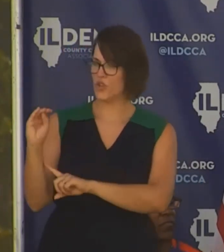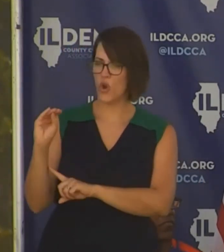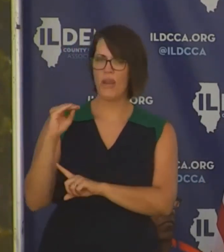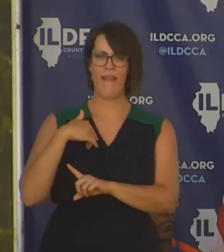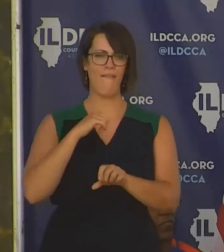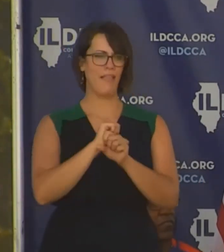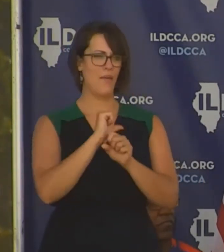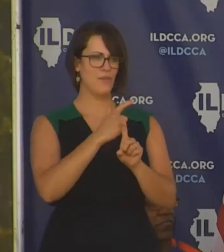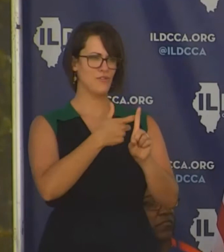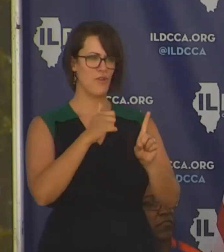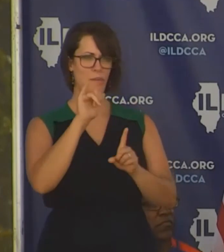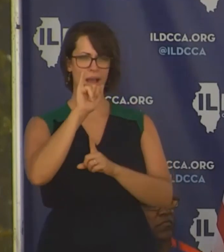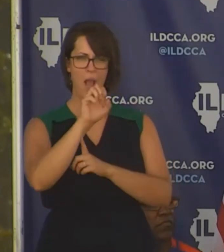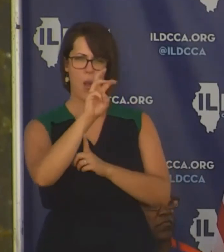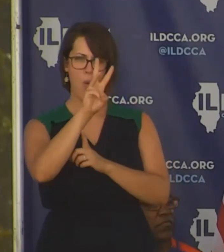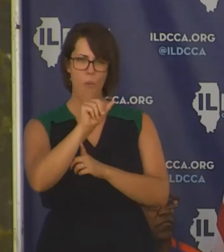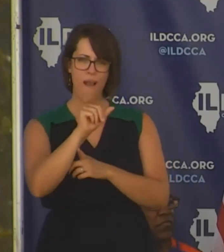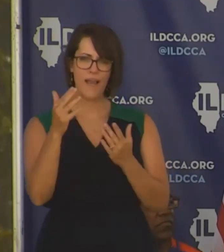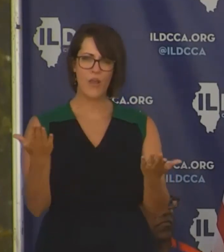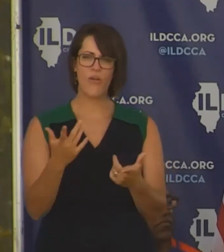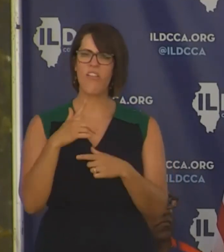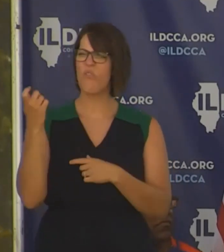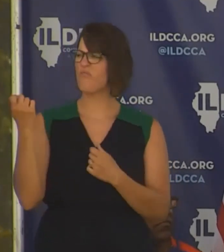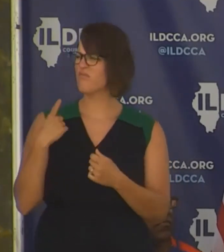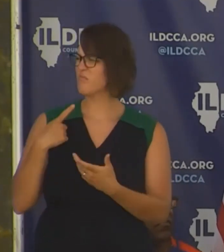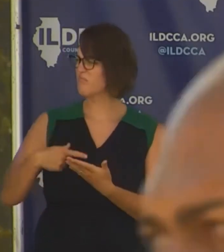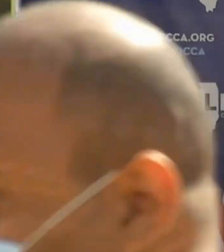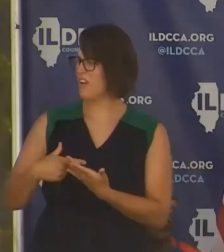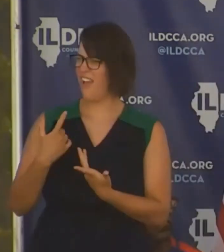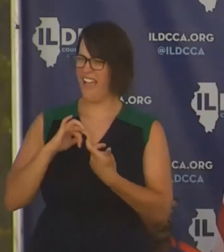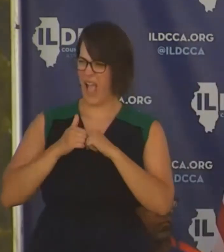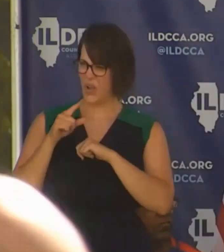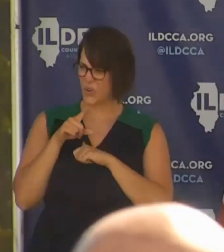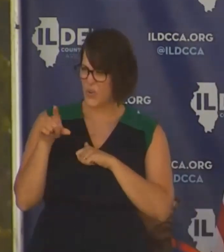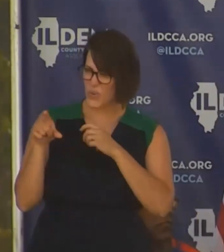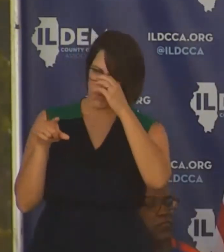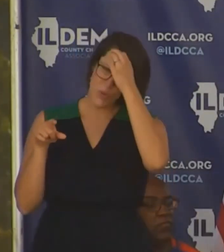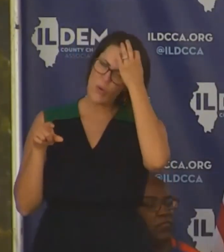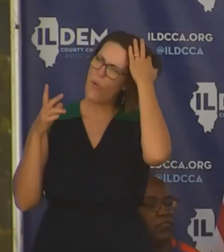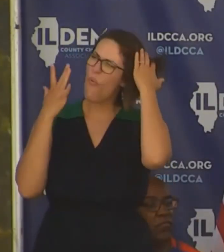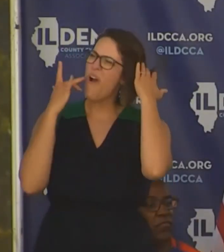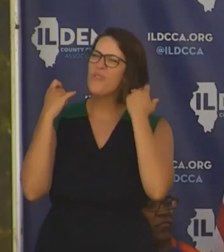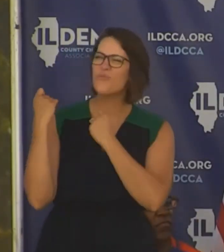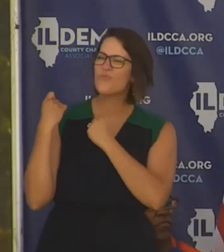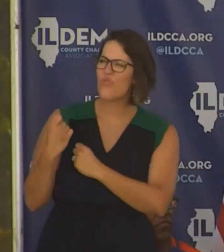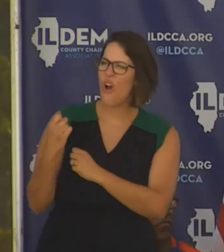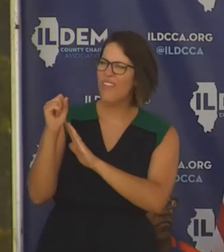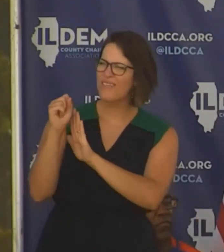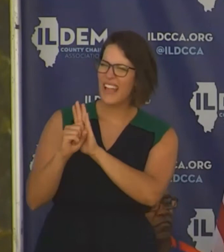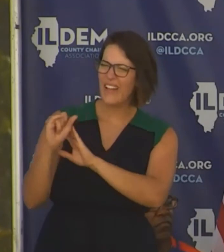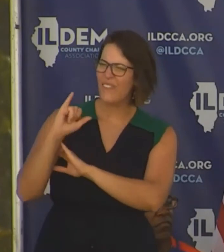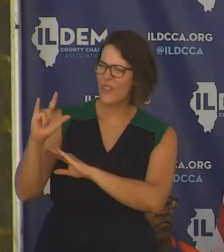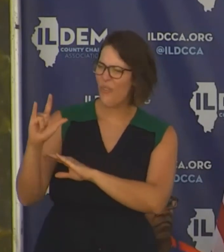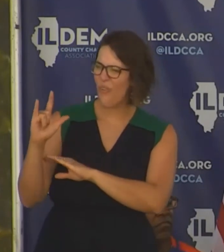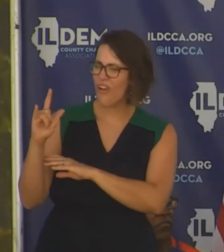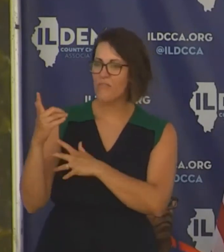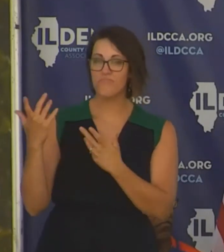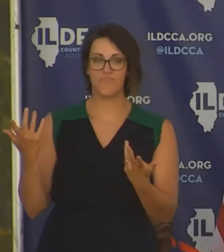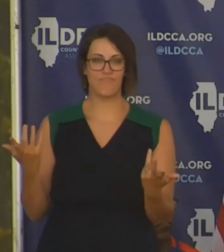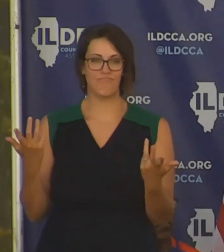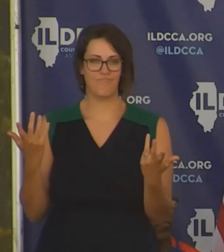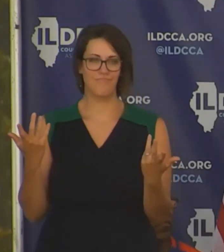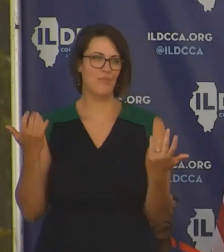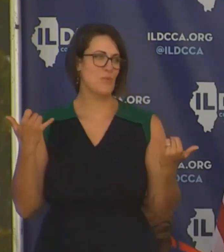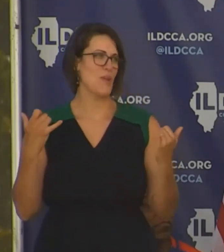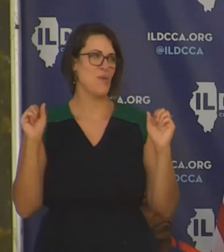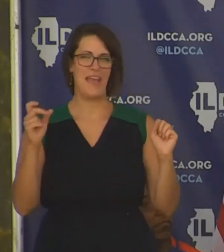got laborers from Iowa here today, and they'll ask me from time to time, why are you so strong in the state of Illinois? Well, today you can see why